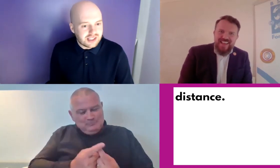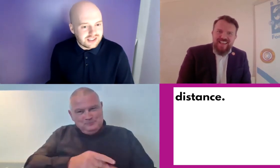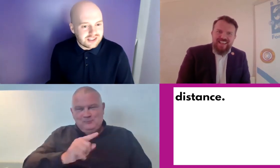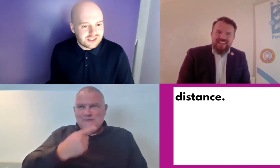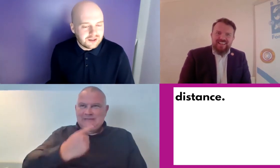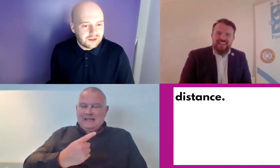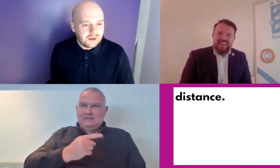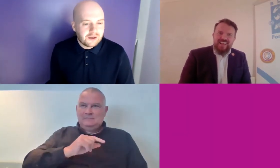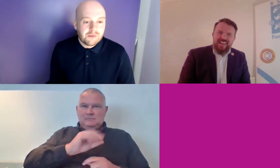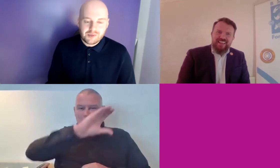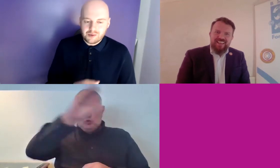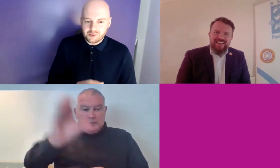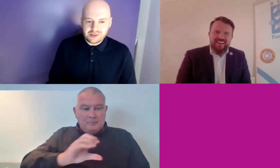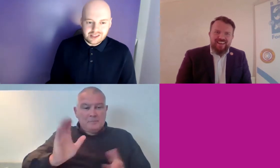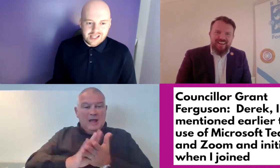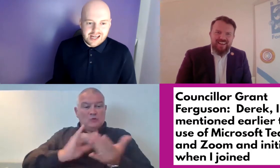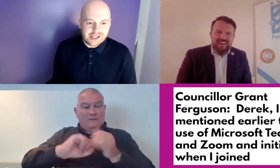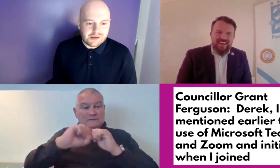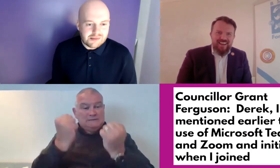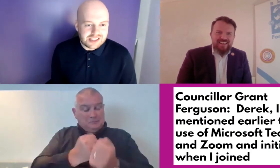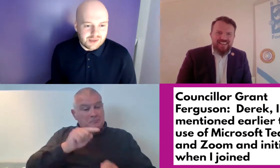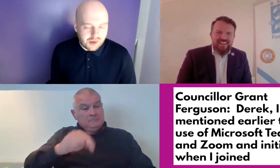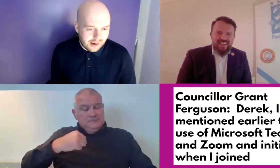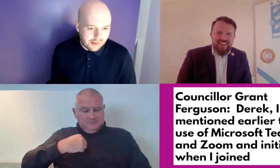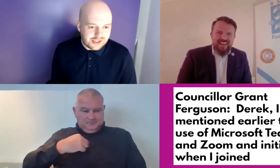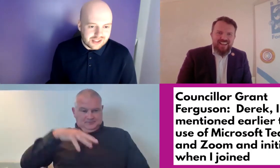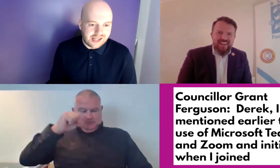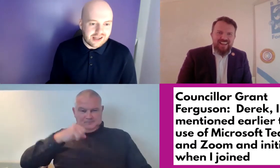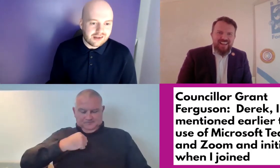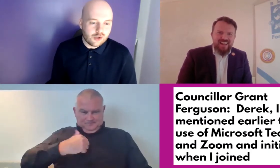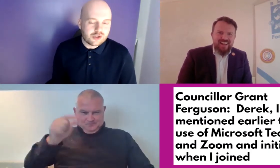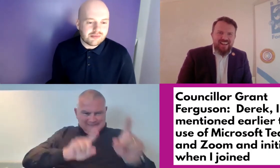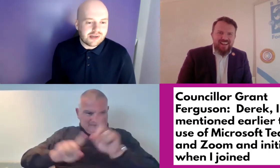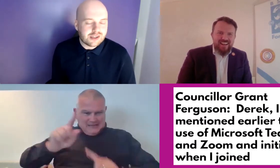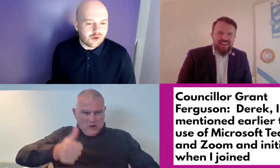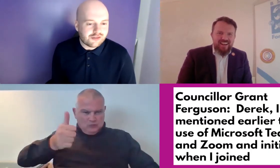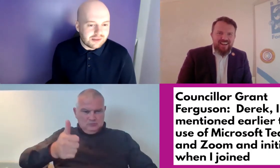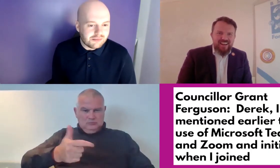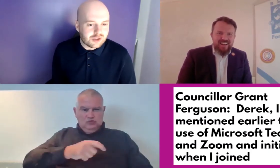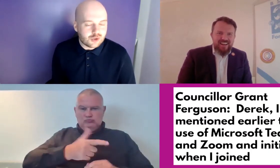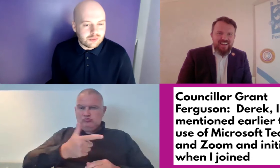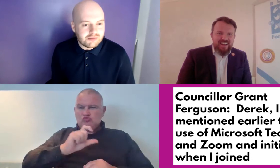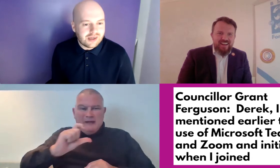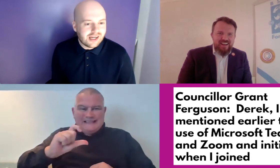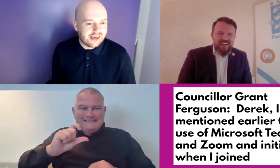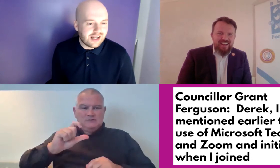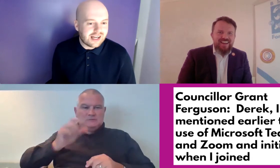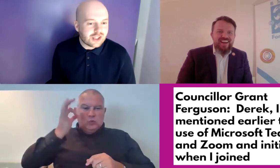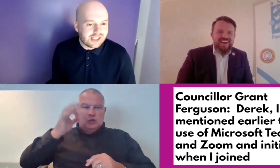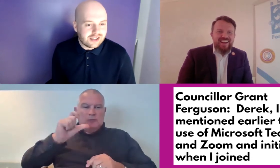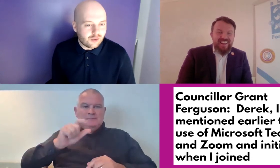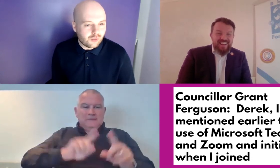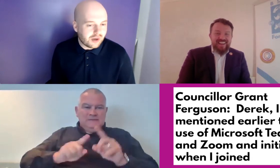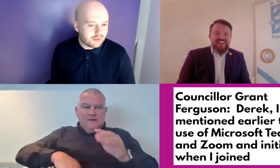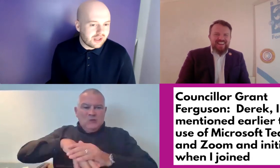your distance. Well, Derek, let me say, I mentioned earlier the use of Microsoft Teams and Zoom. And